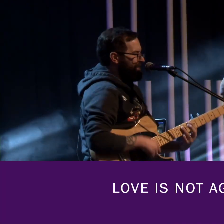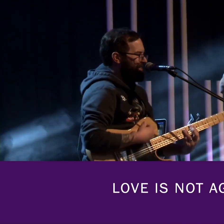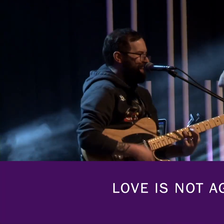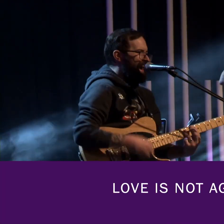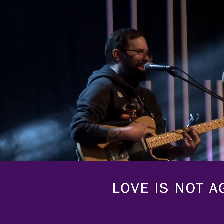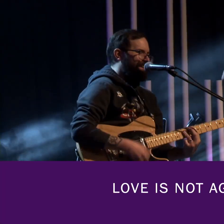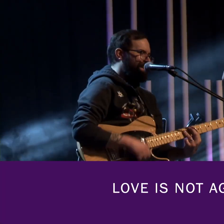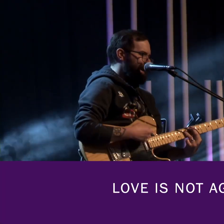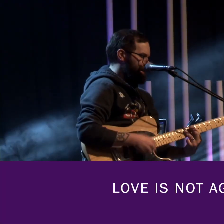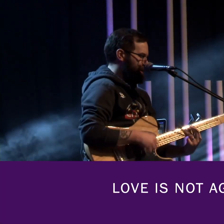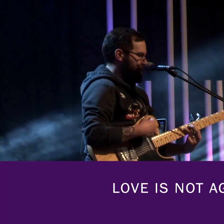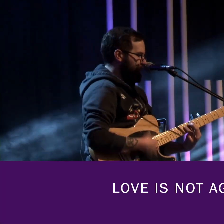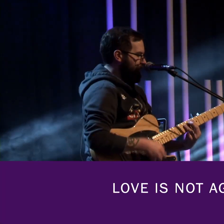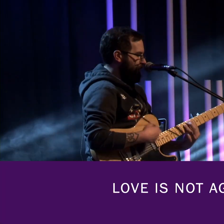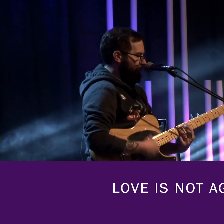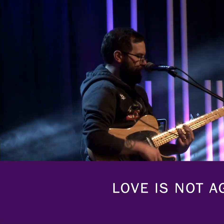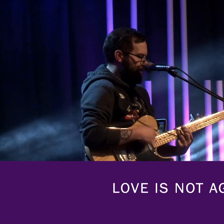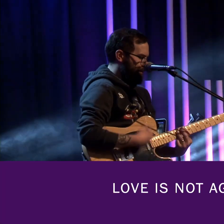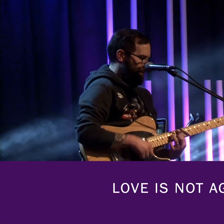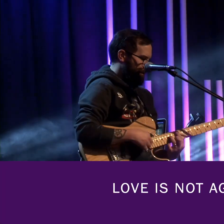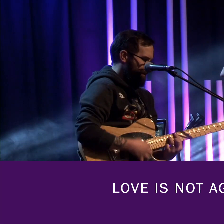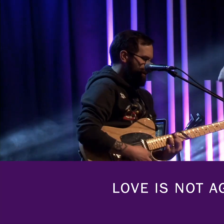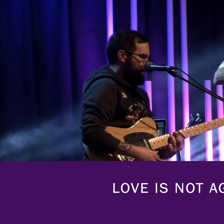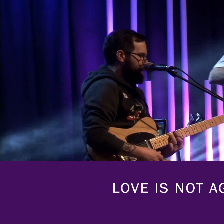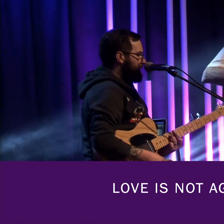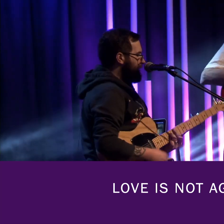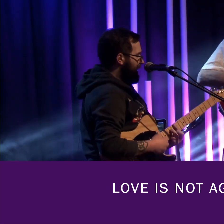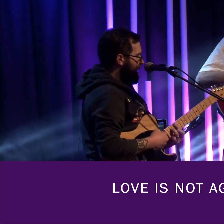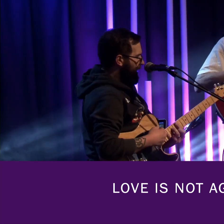Love is not against the law.